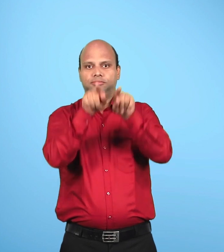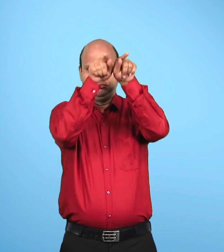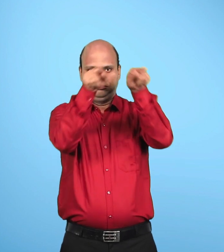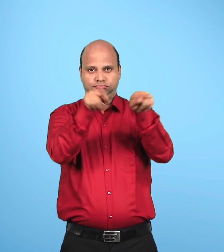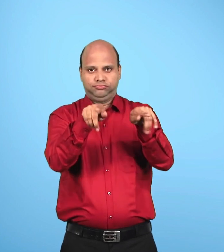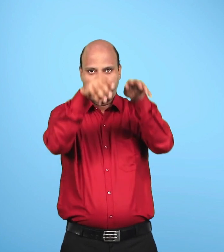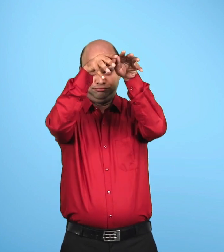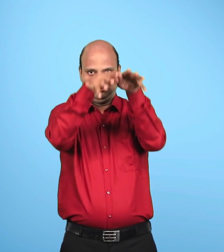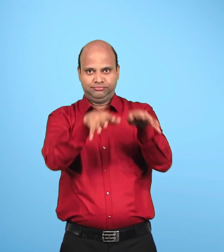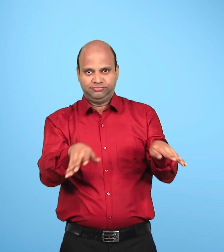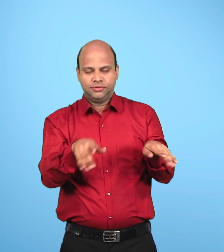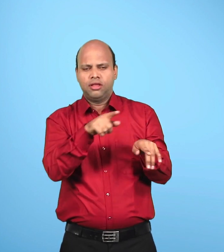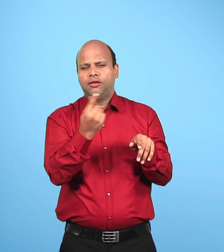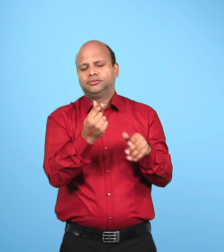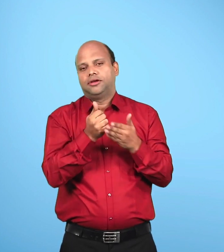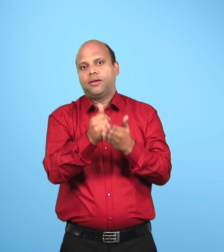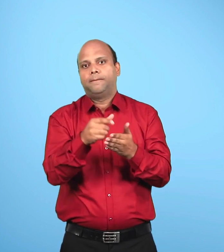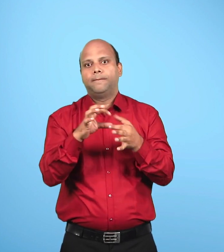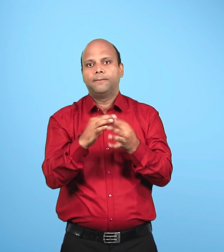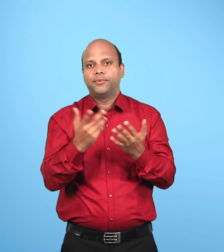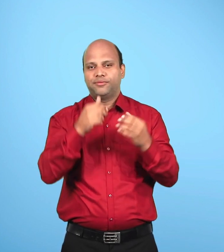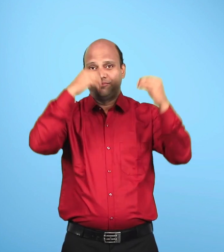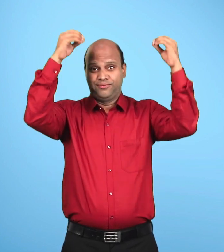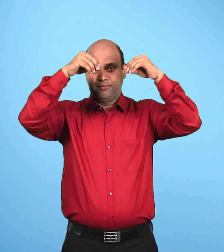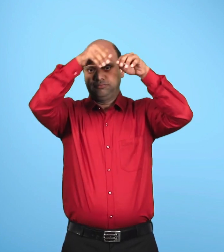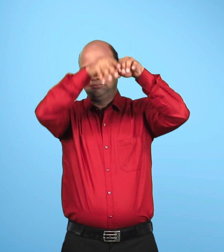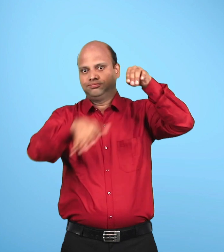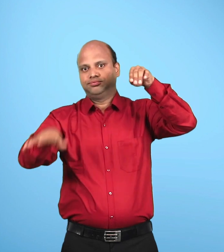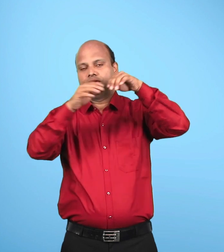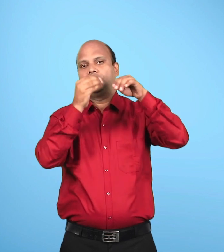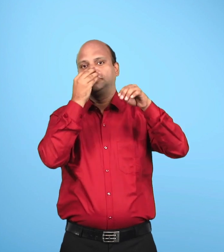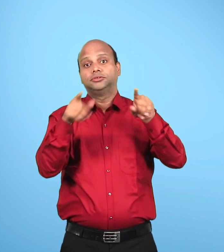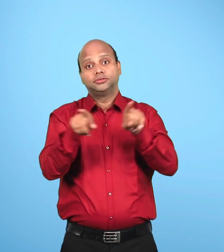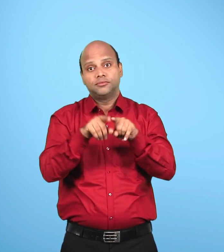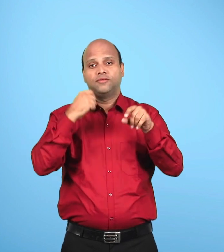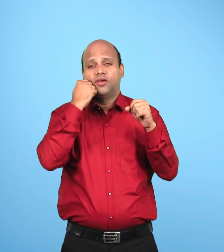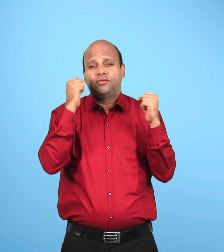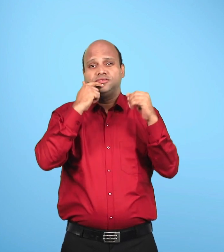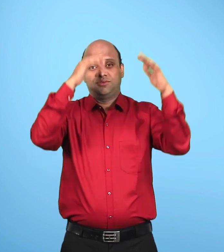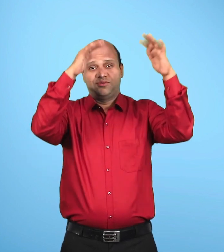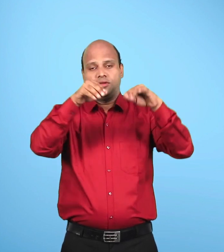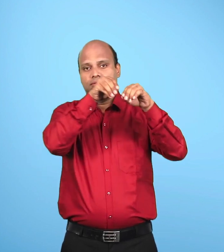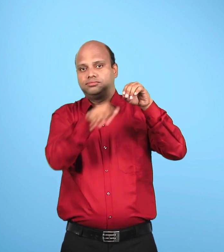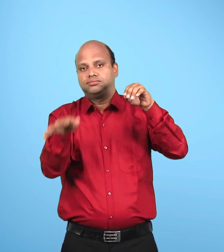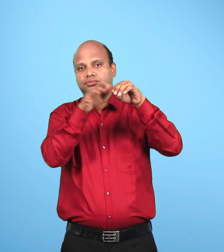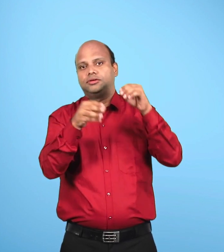This helps the rainwater and snow to slide off easily. There could be trees with shapes very